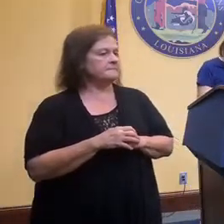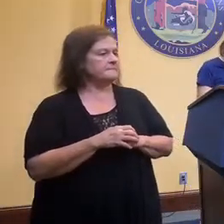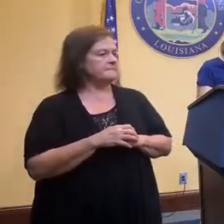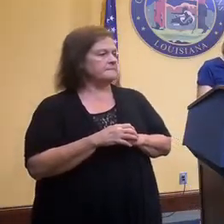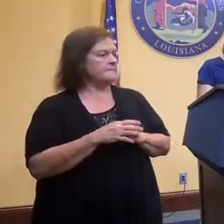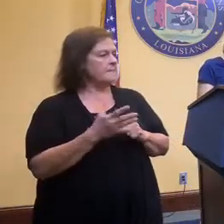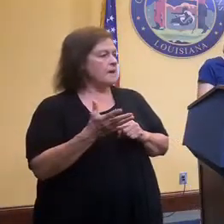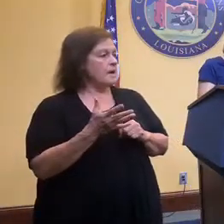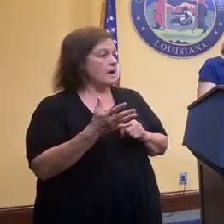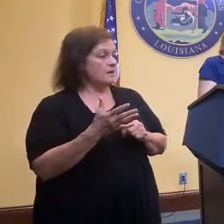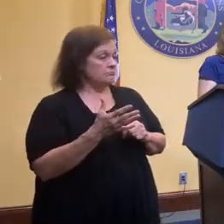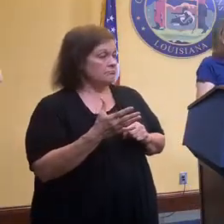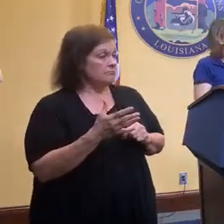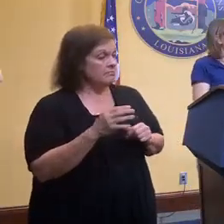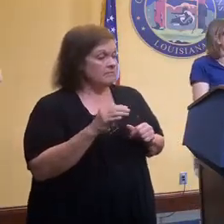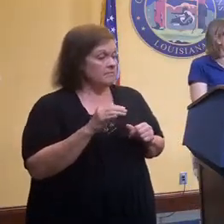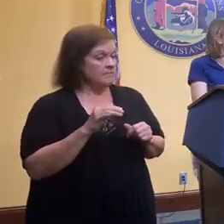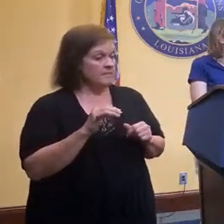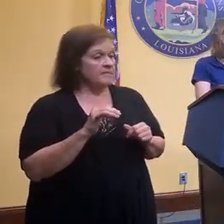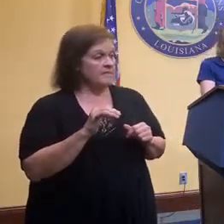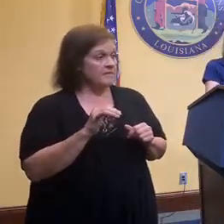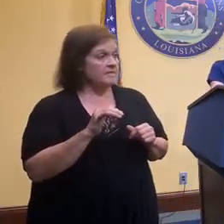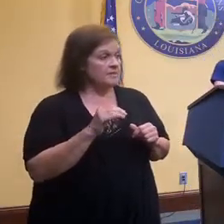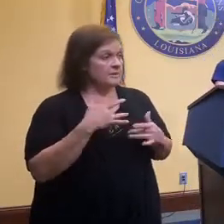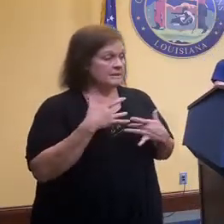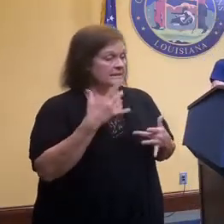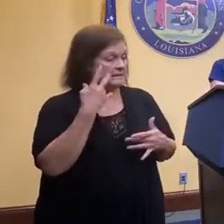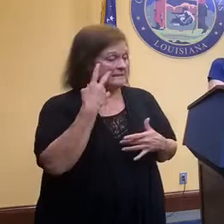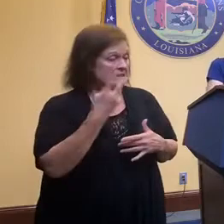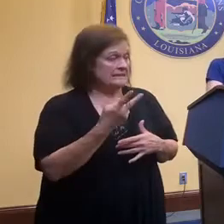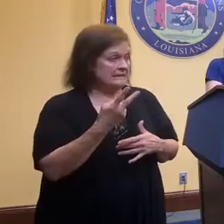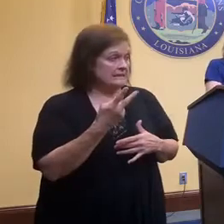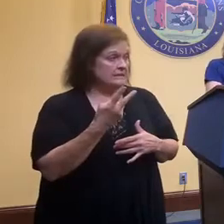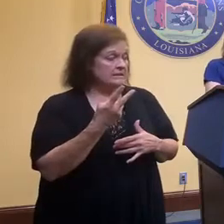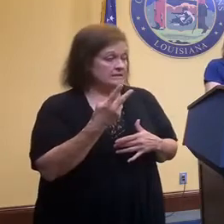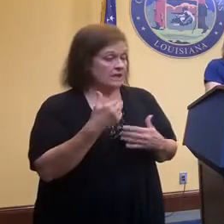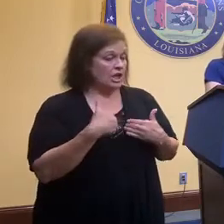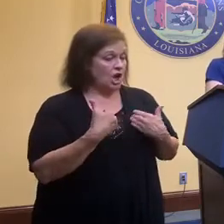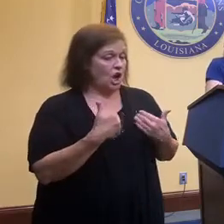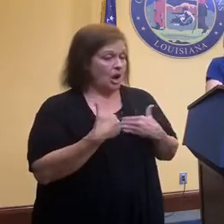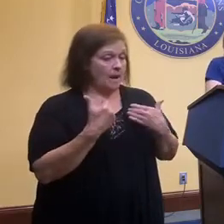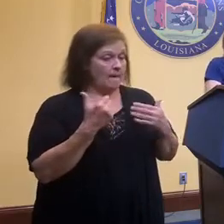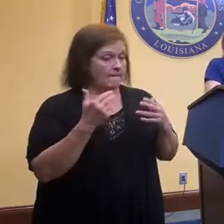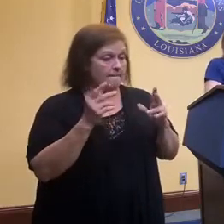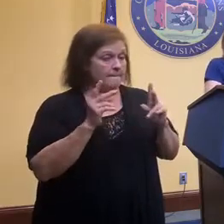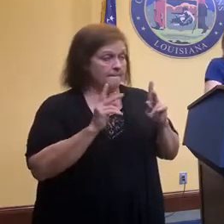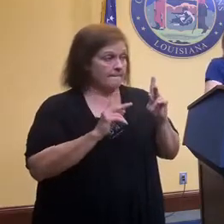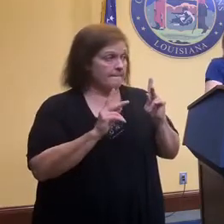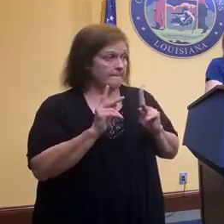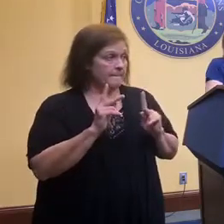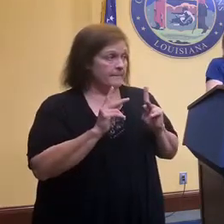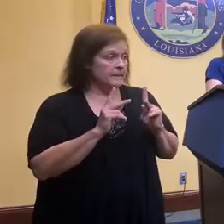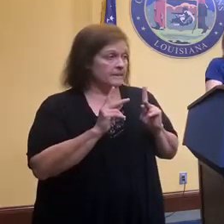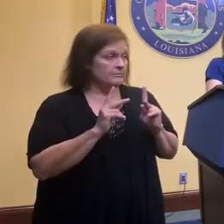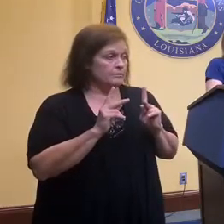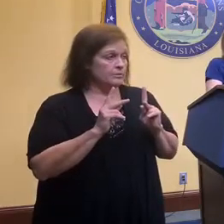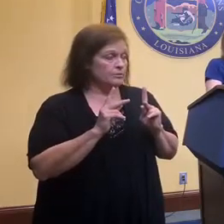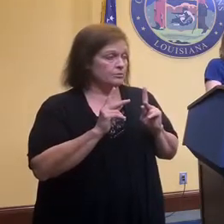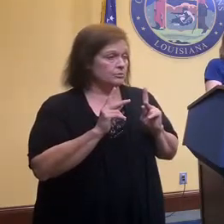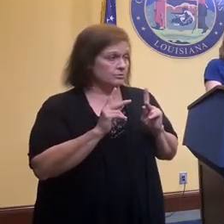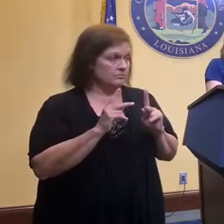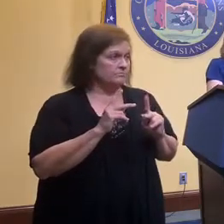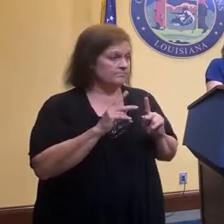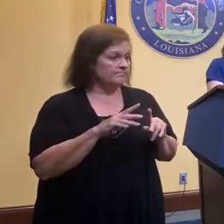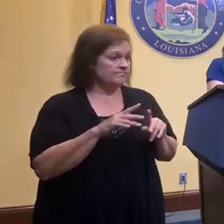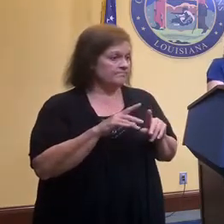well. The trends continue that we see that young people are